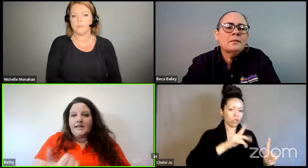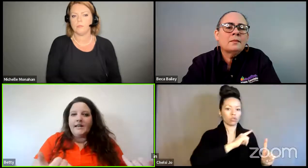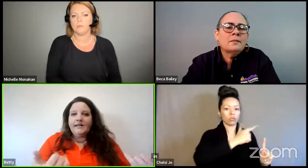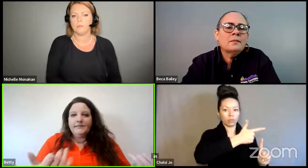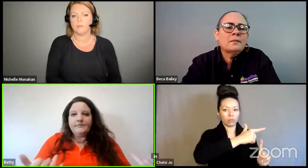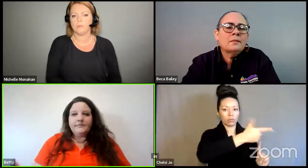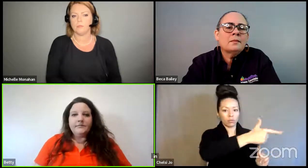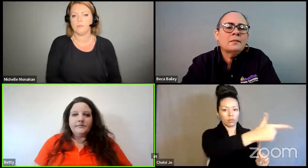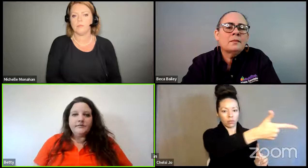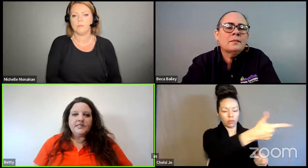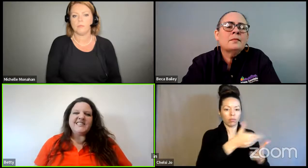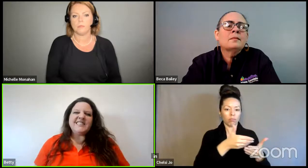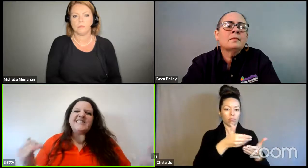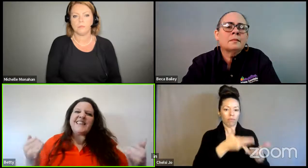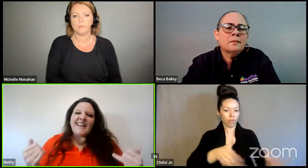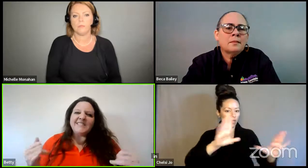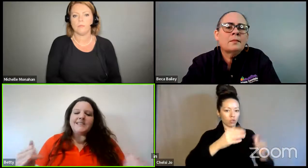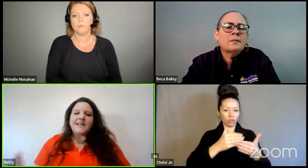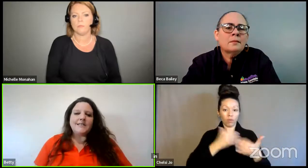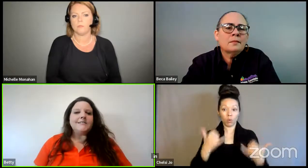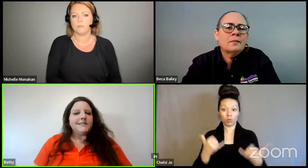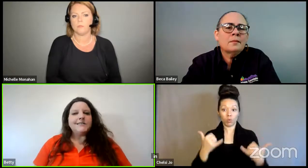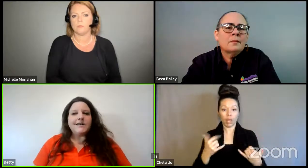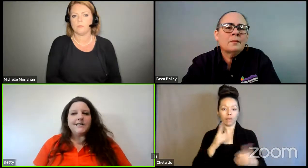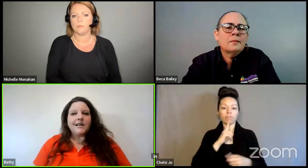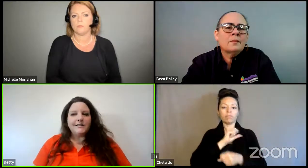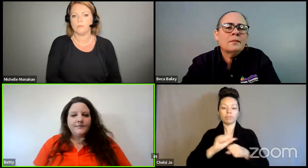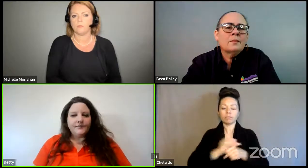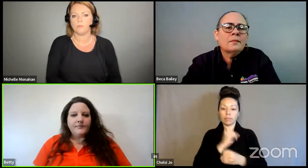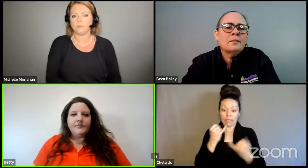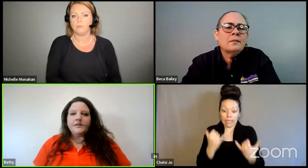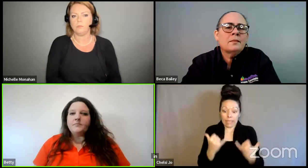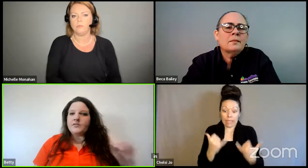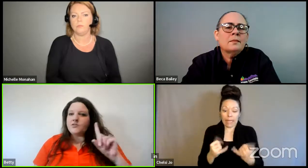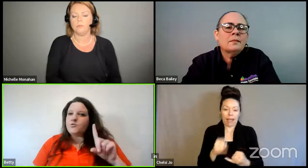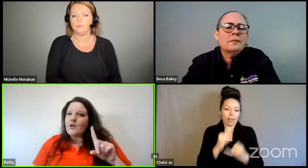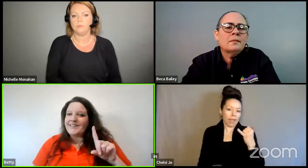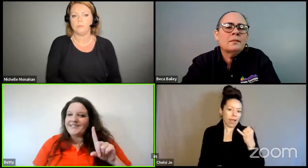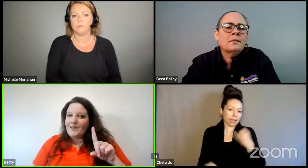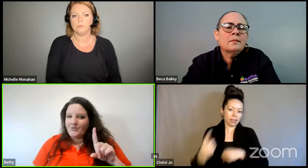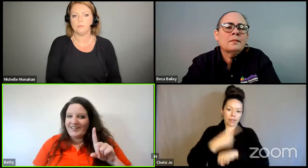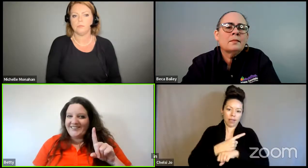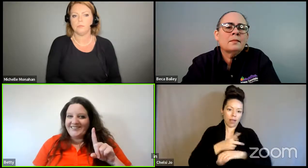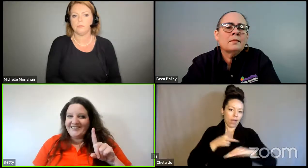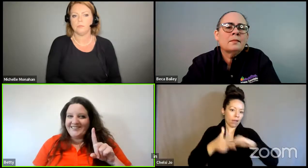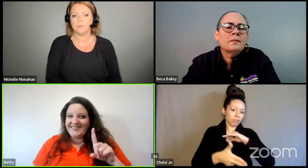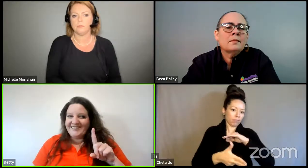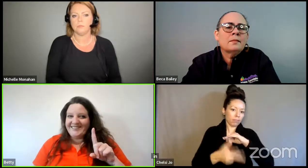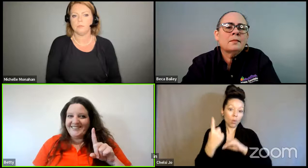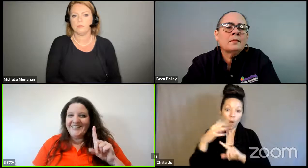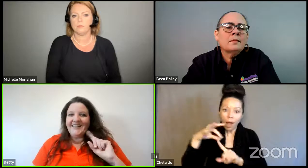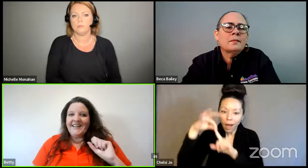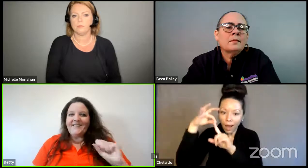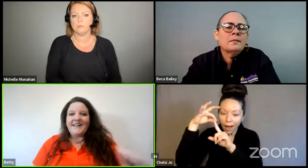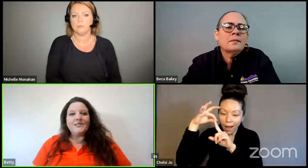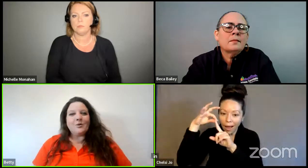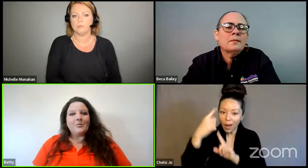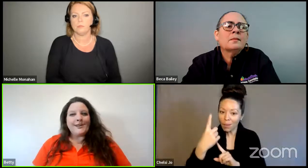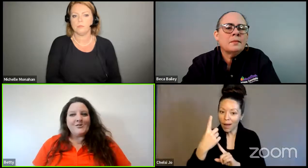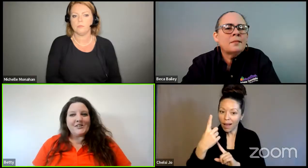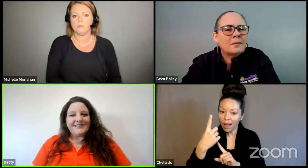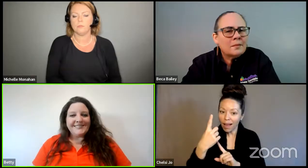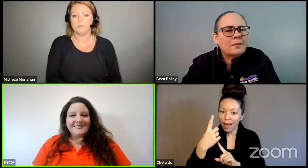by today. Because today is technically the deadline. But there's one exception, and